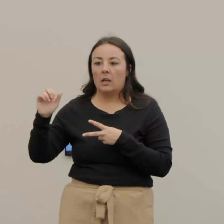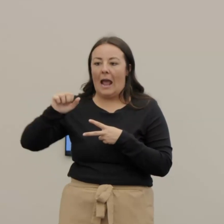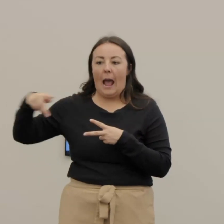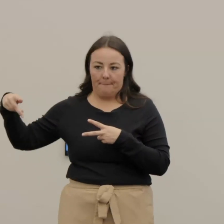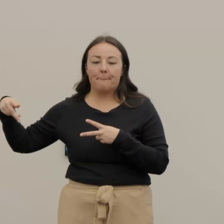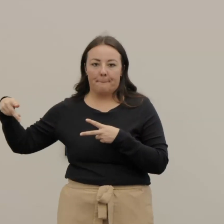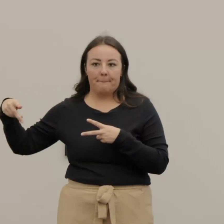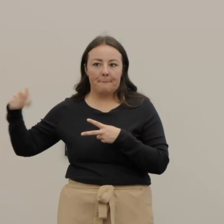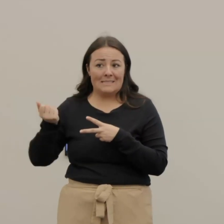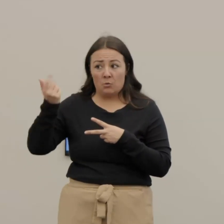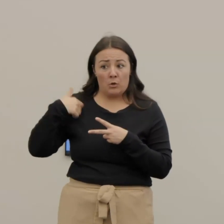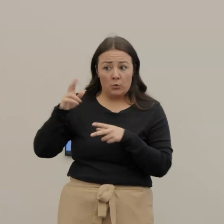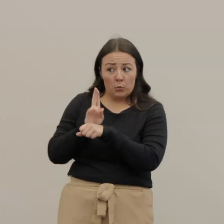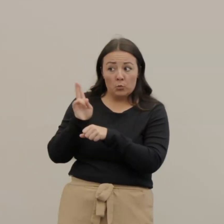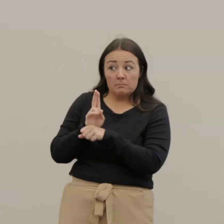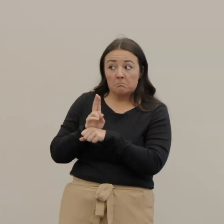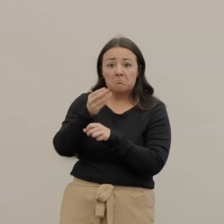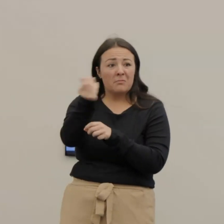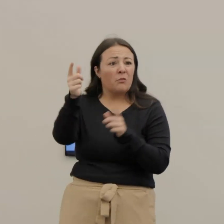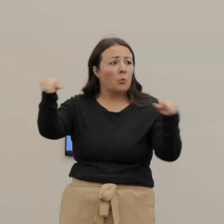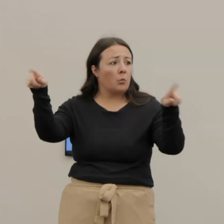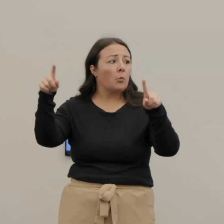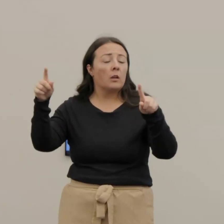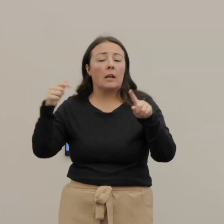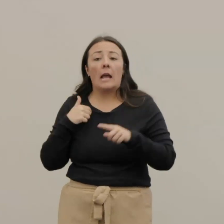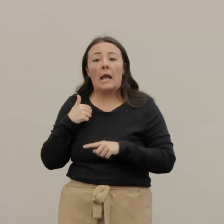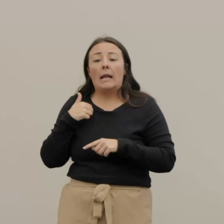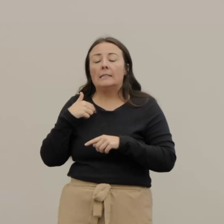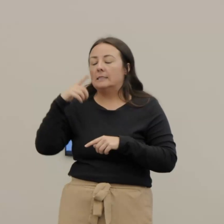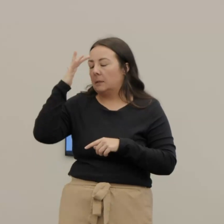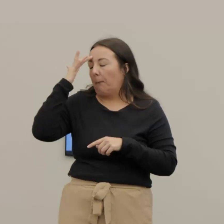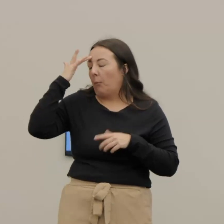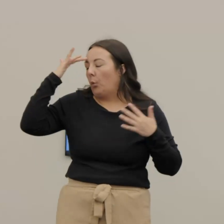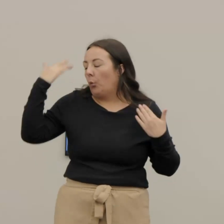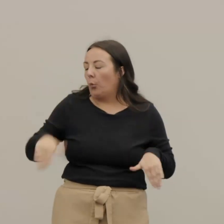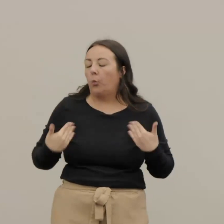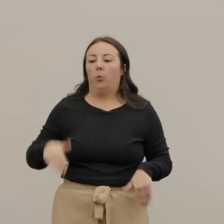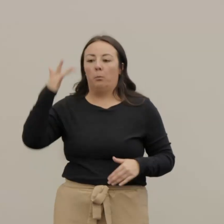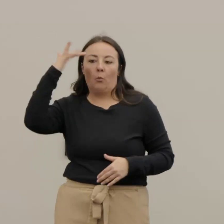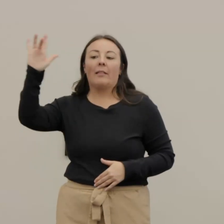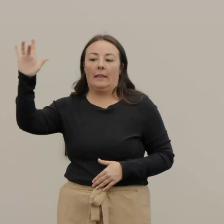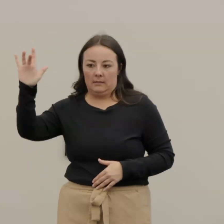brilliant. I will say that it may not be as accessible as it should be.